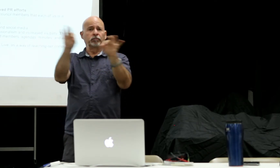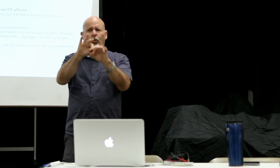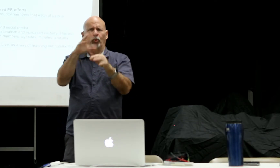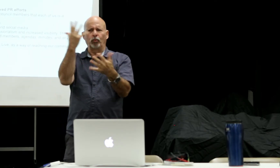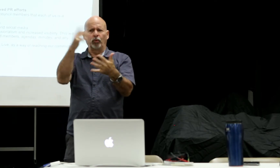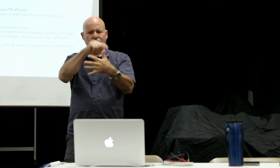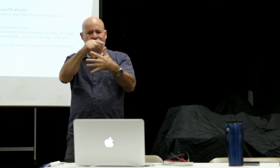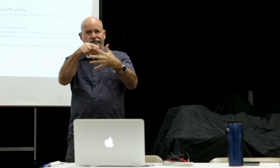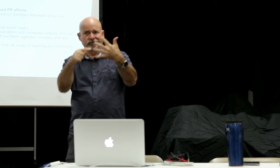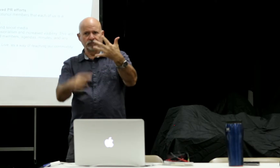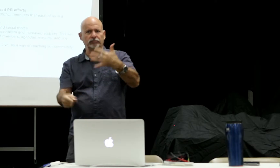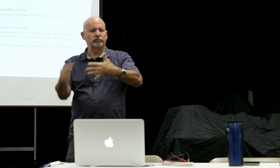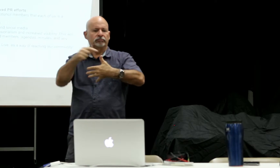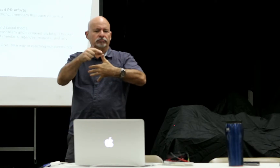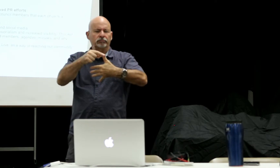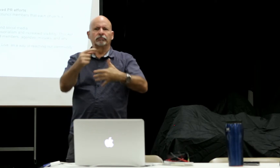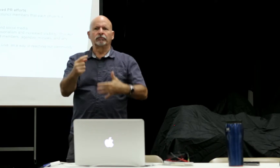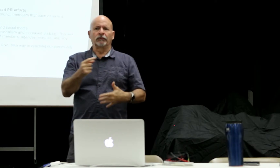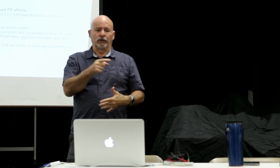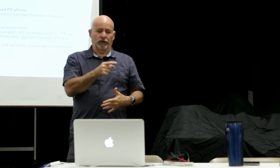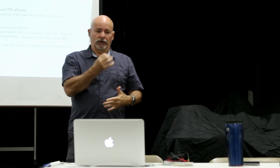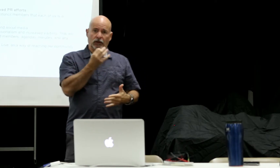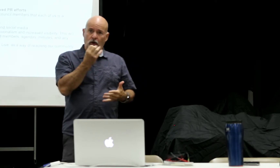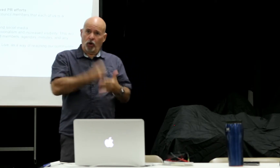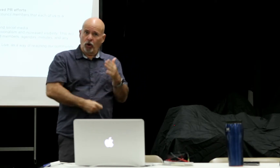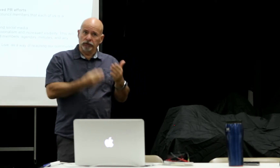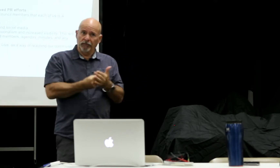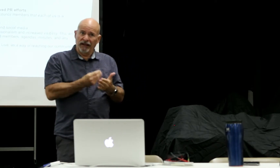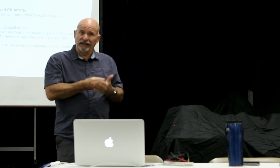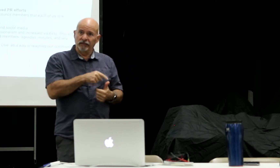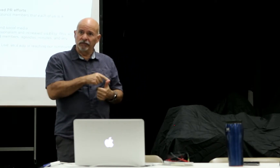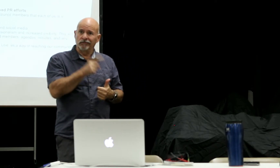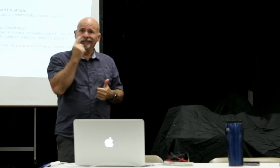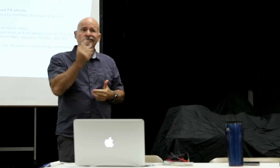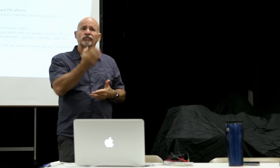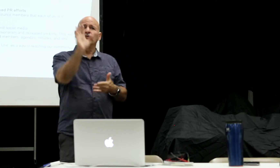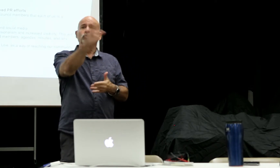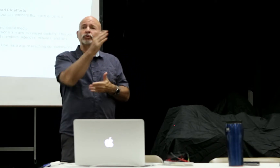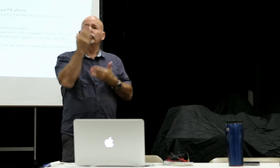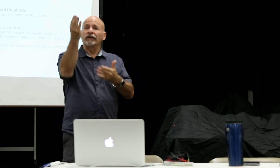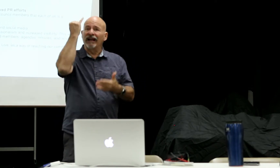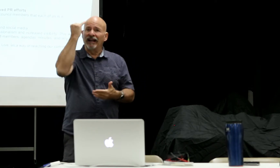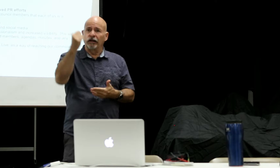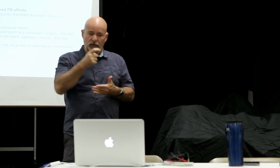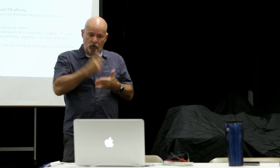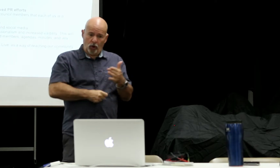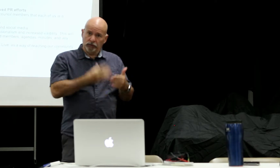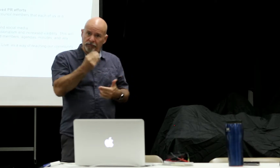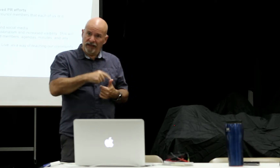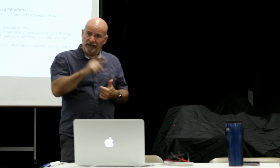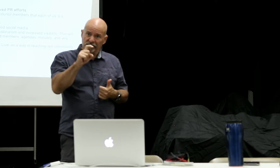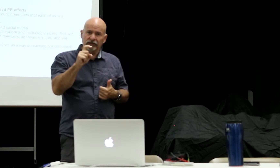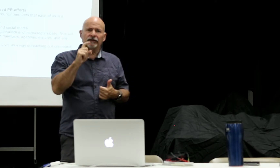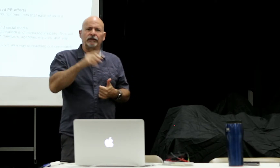just bring that to our attention and we can discuss how to improve, right, events. If you're talking